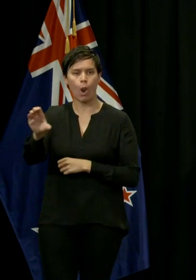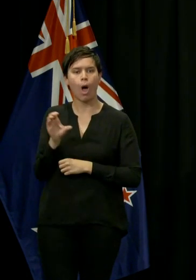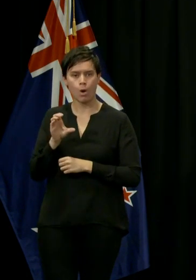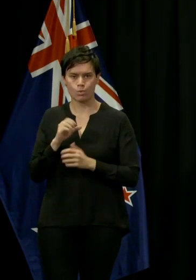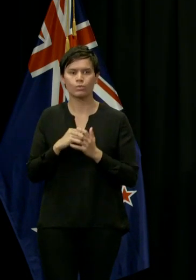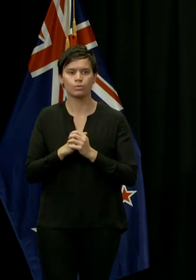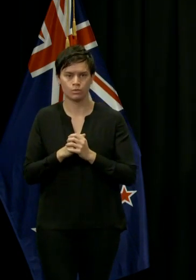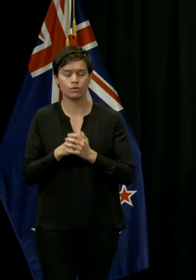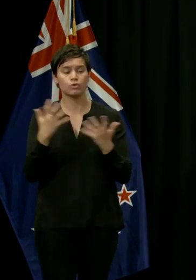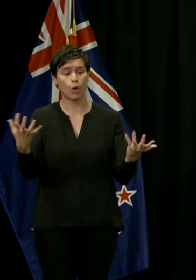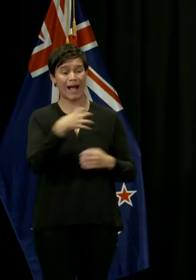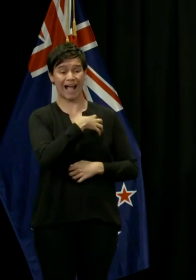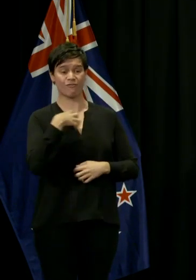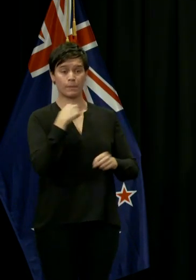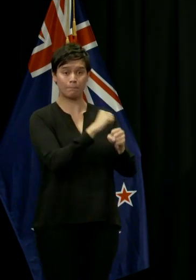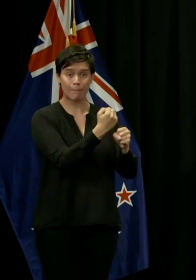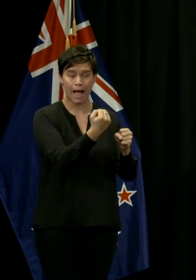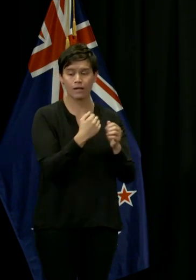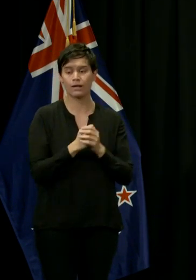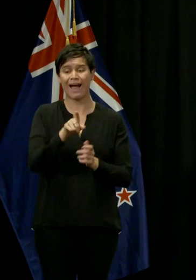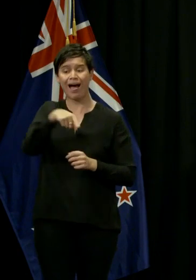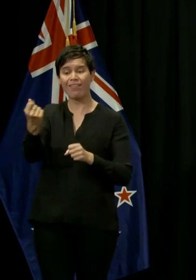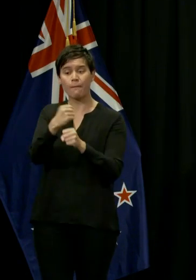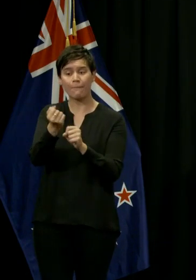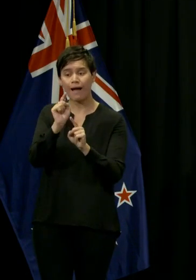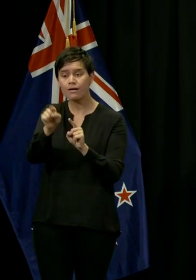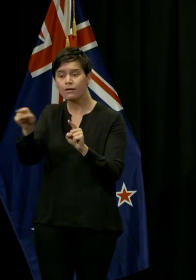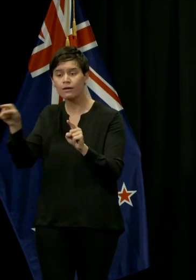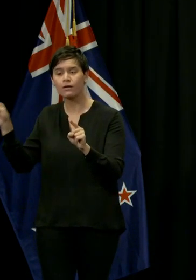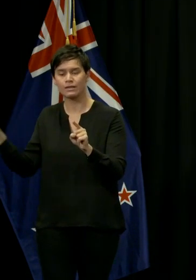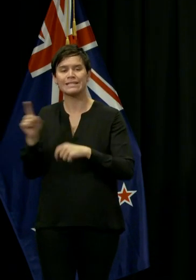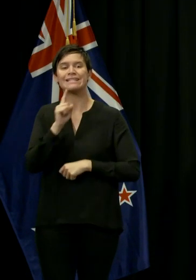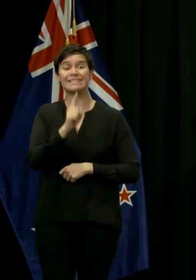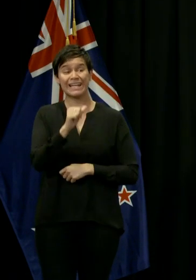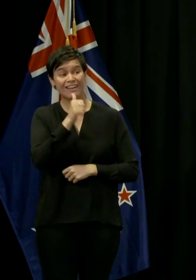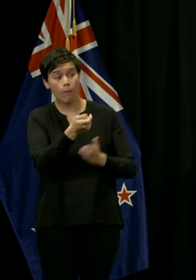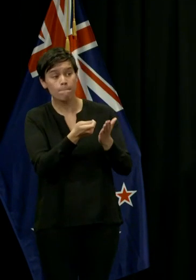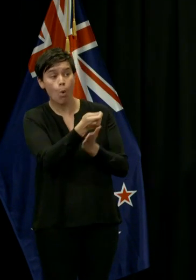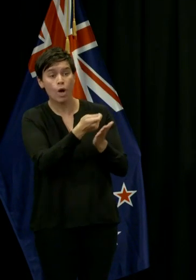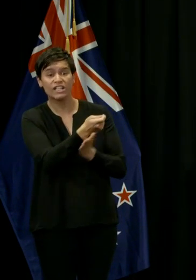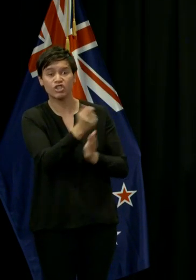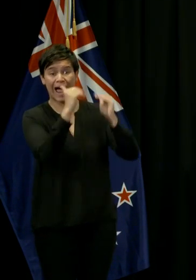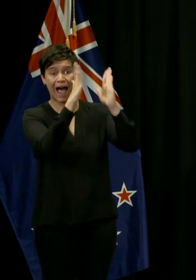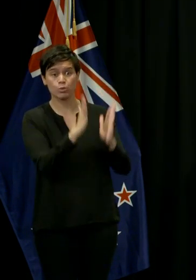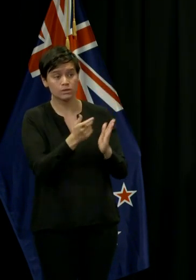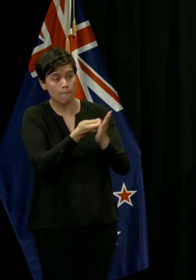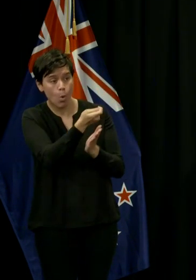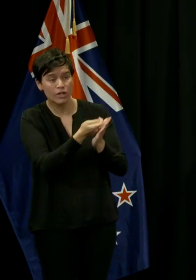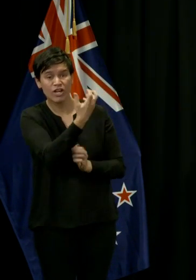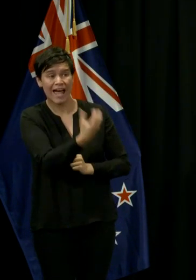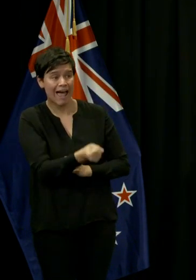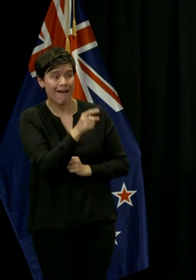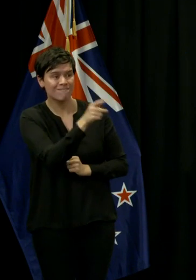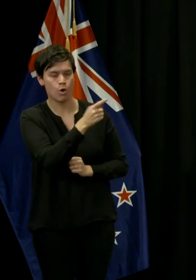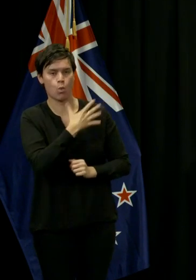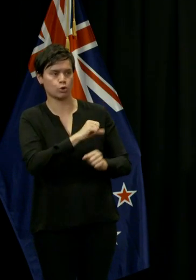and our retail banks have also agreed in principle to significant support for mortgage holders. Meetings are taking place as we